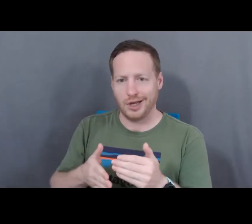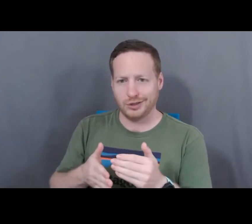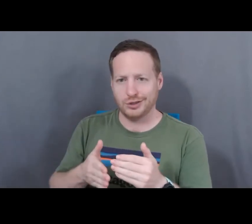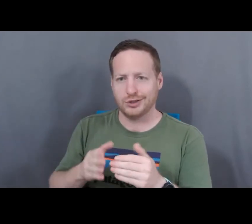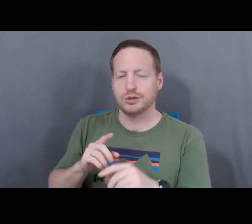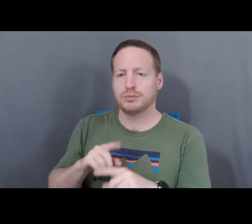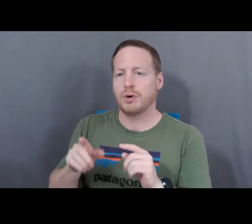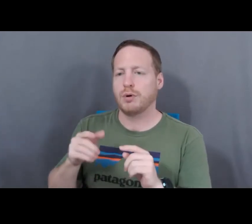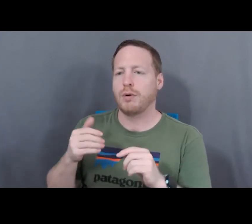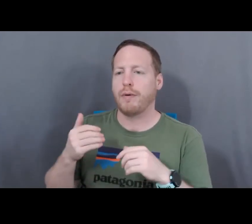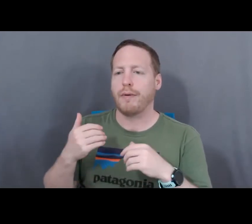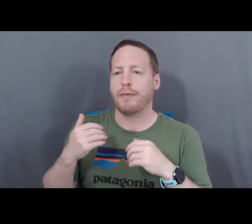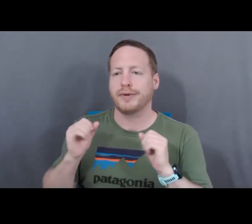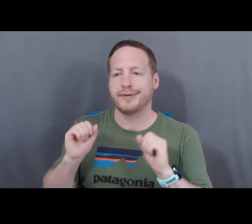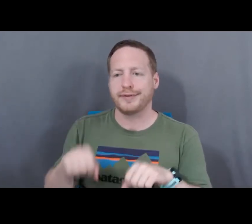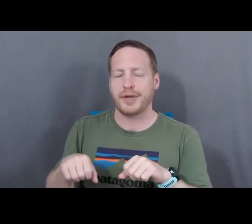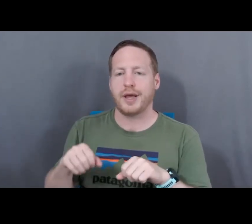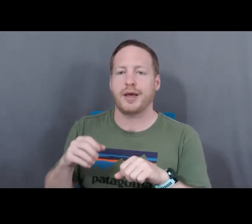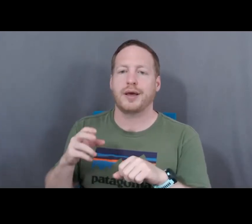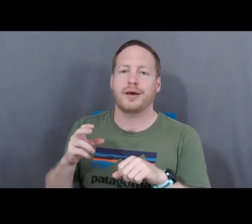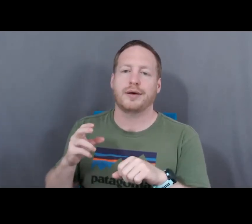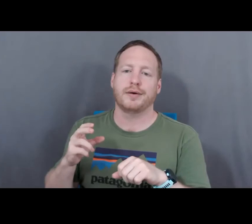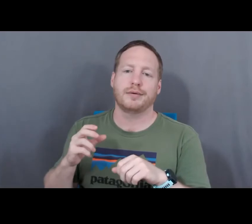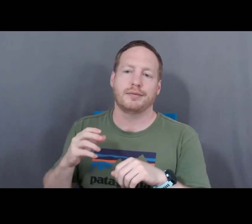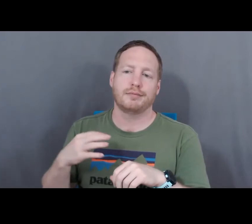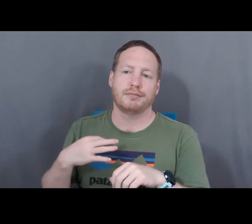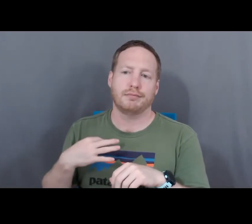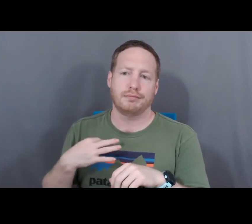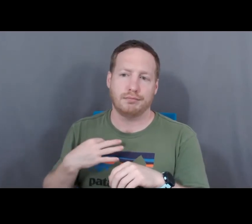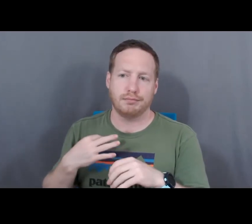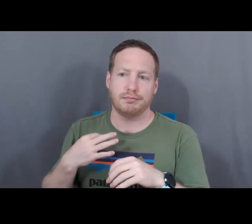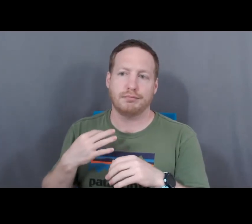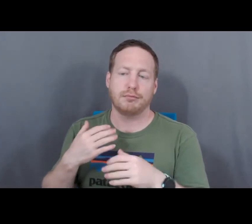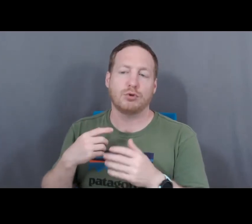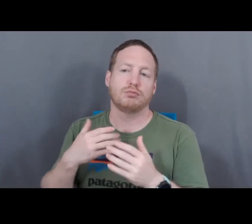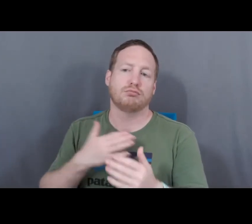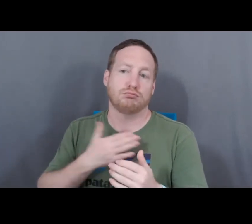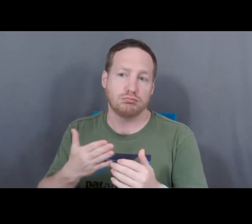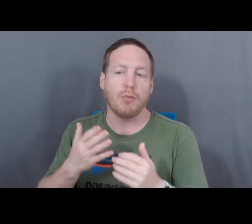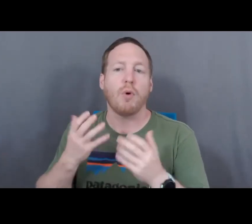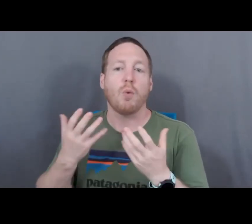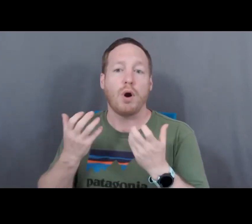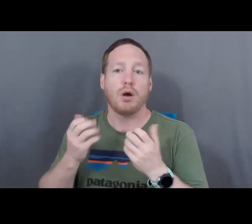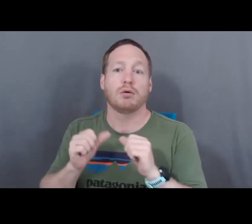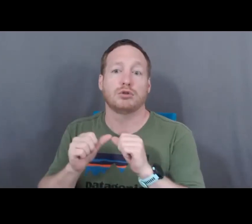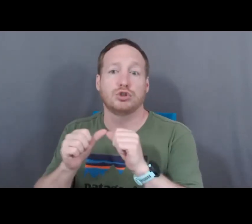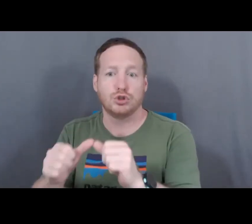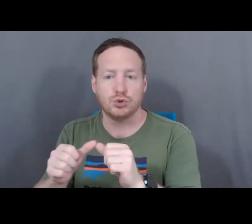the commissioners will have finished their terms. And we can always have people, if they want